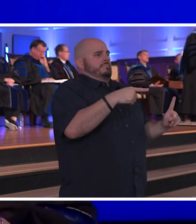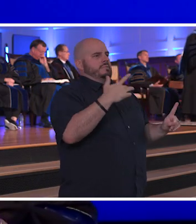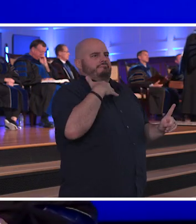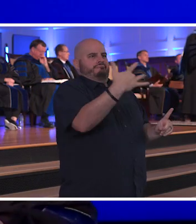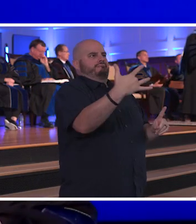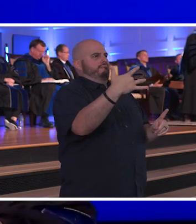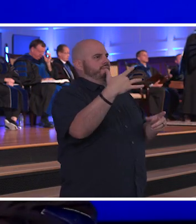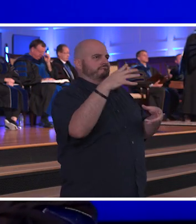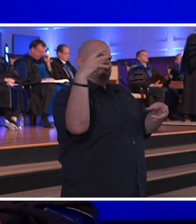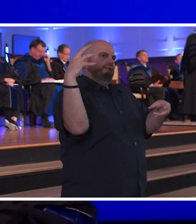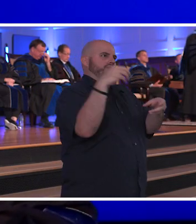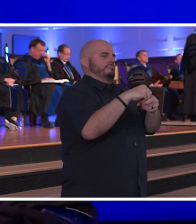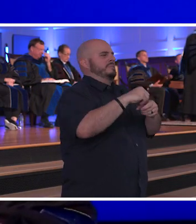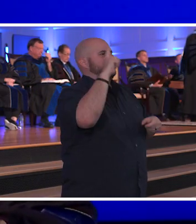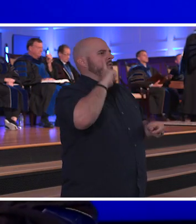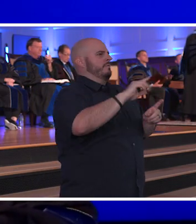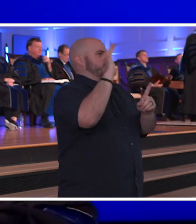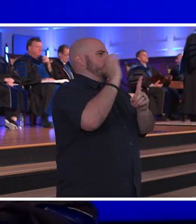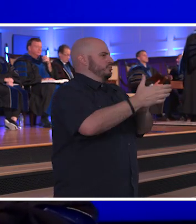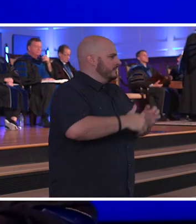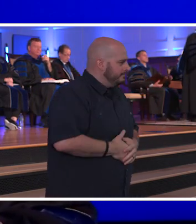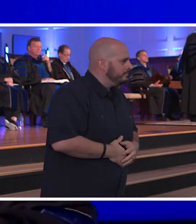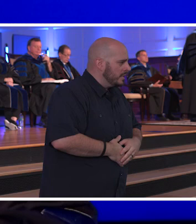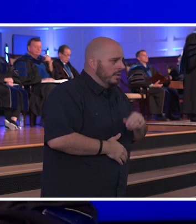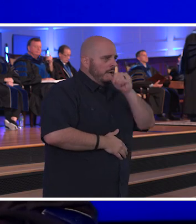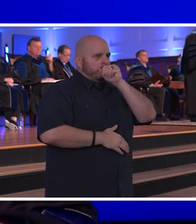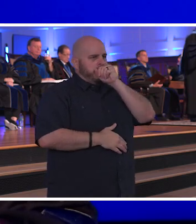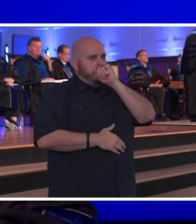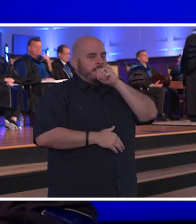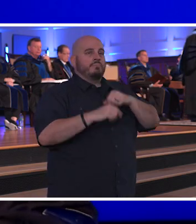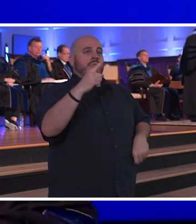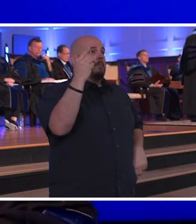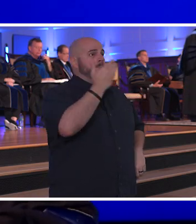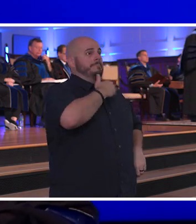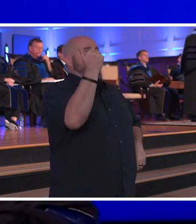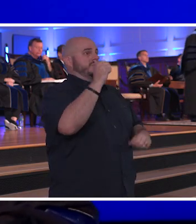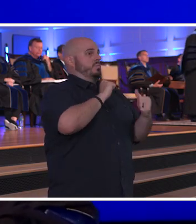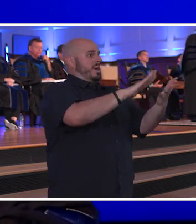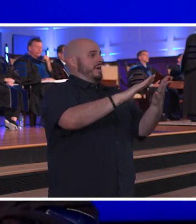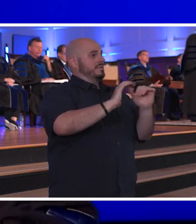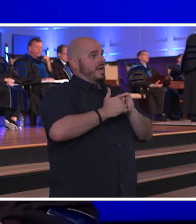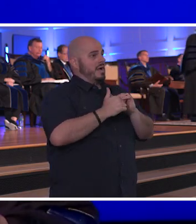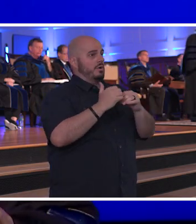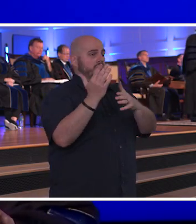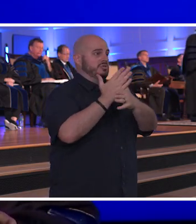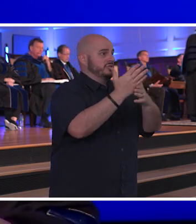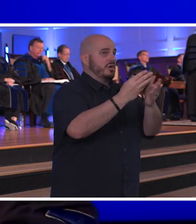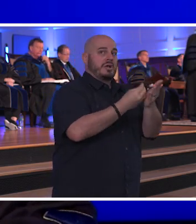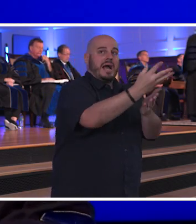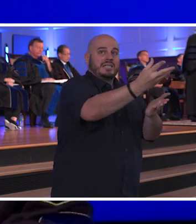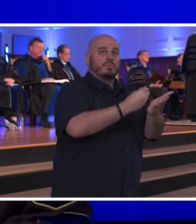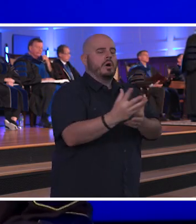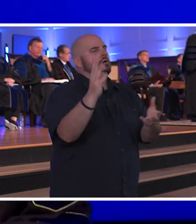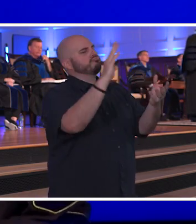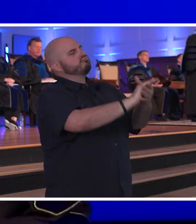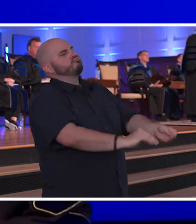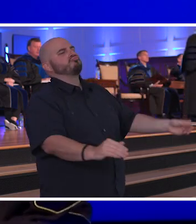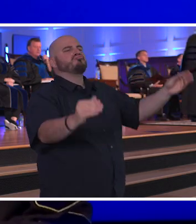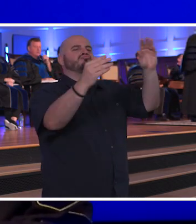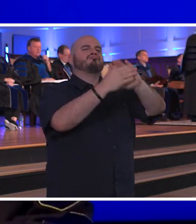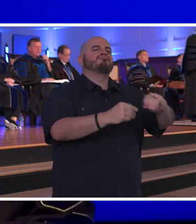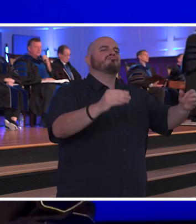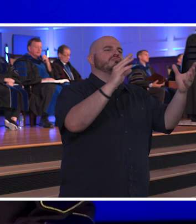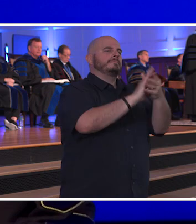the deaf culture, and it's one of the best ways to share the Bible and the gospel. In fact, she says, I love this method